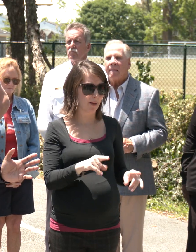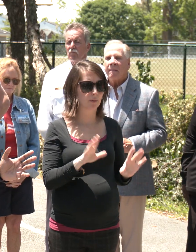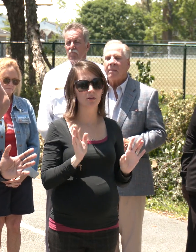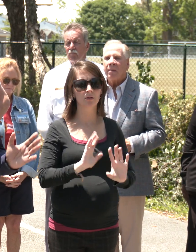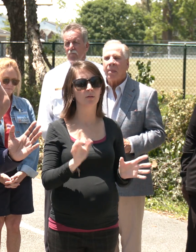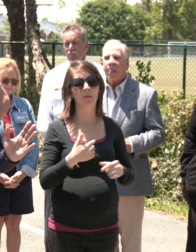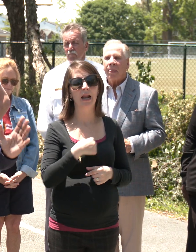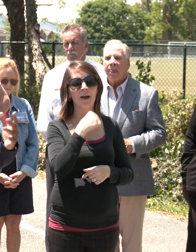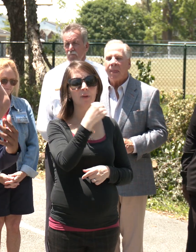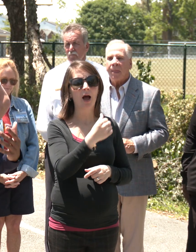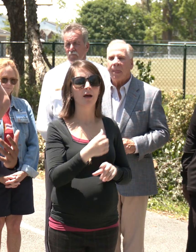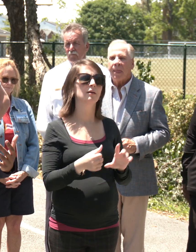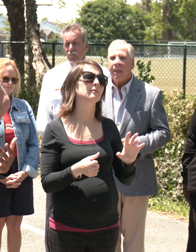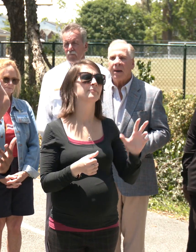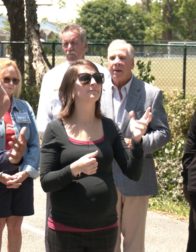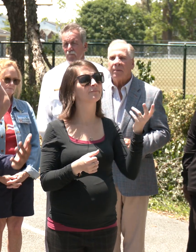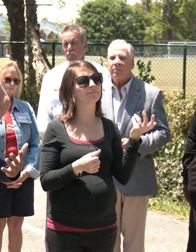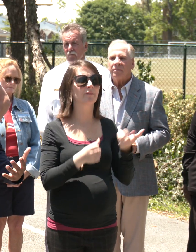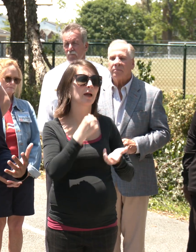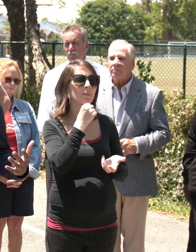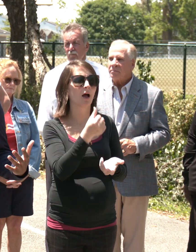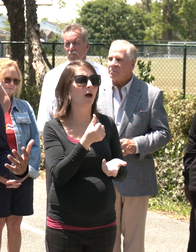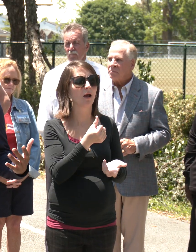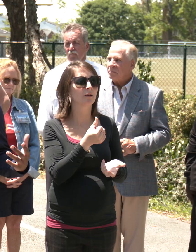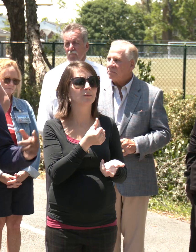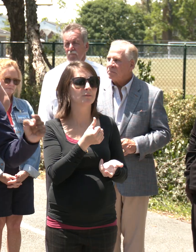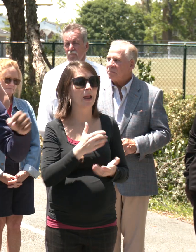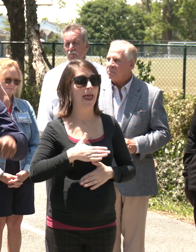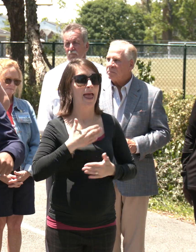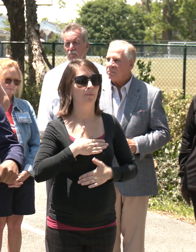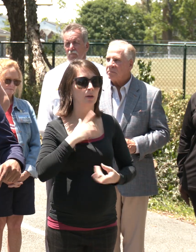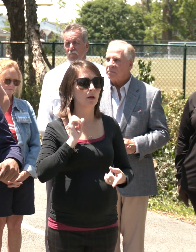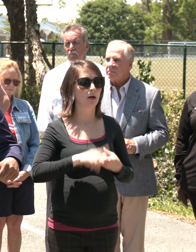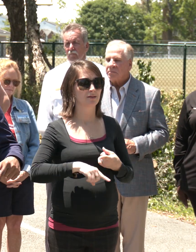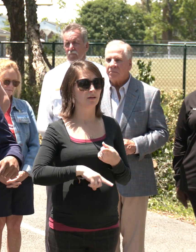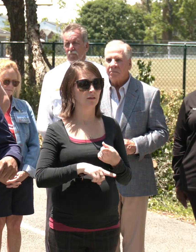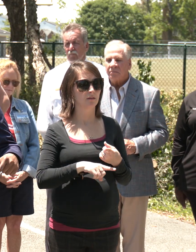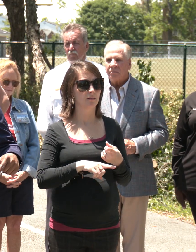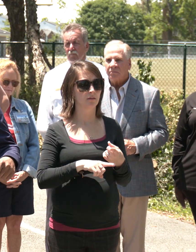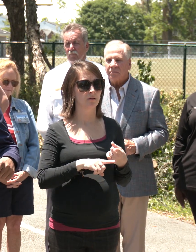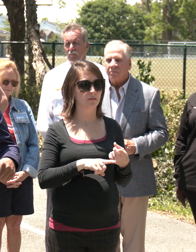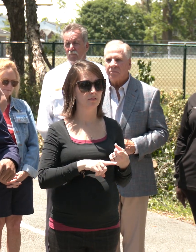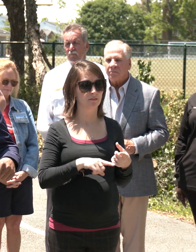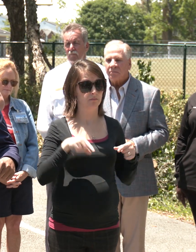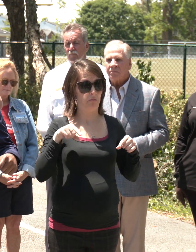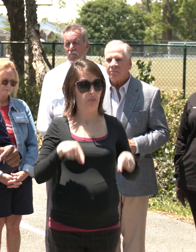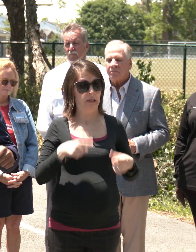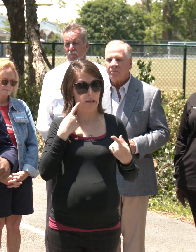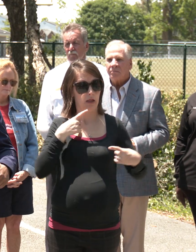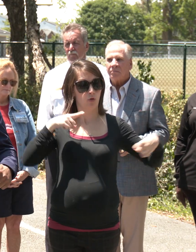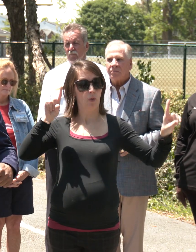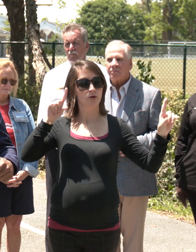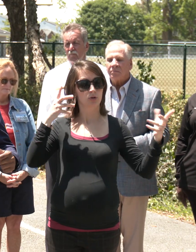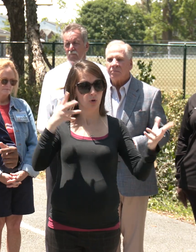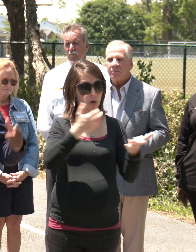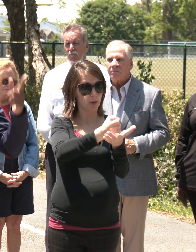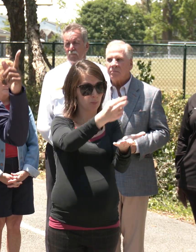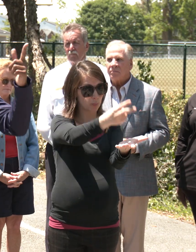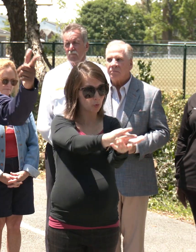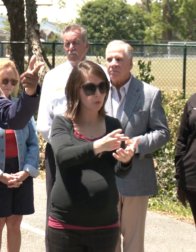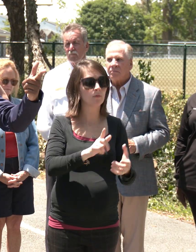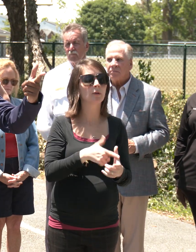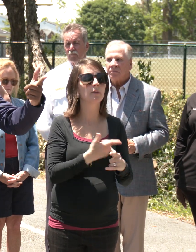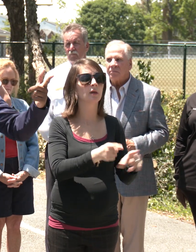not going to be happy until not only have these declarations been authorized,